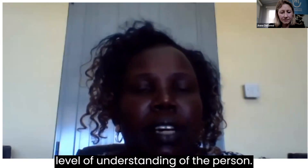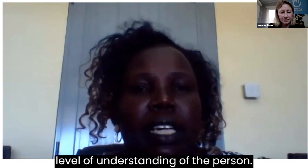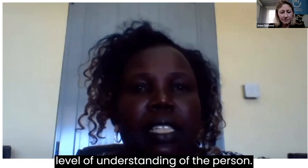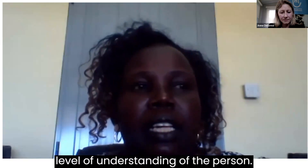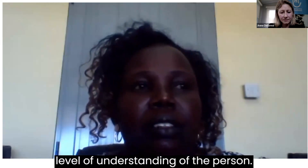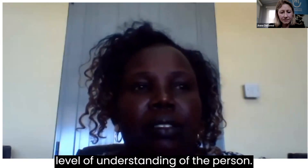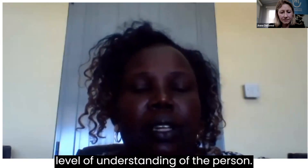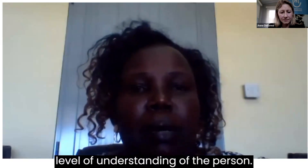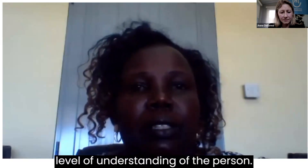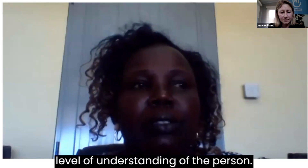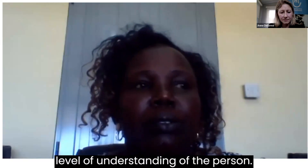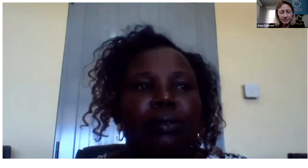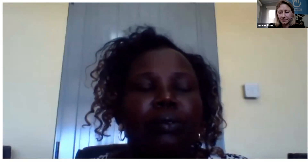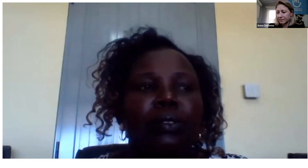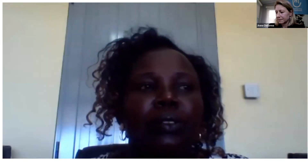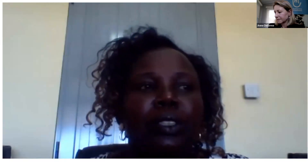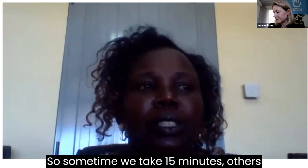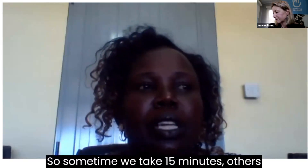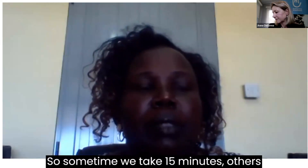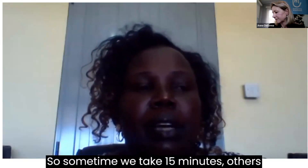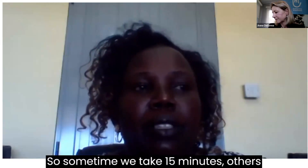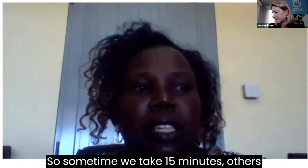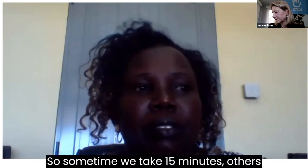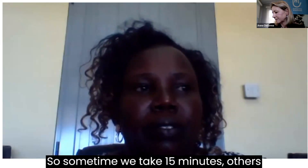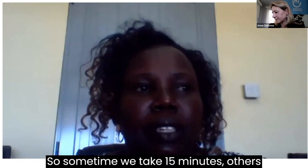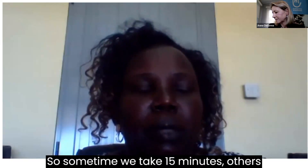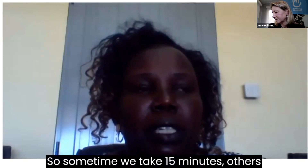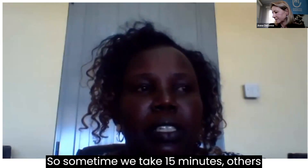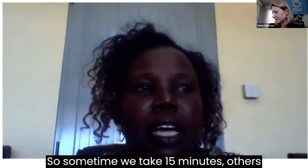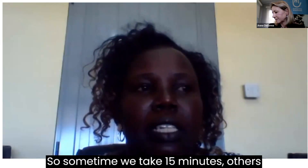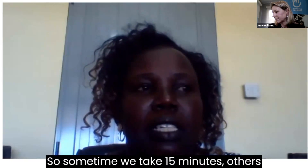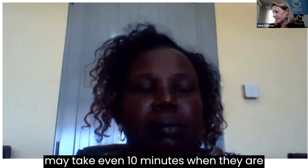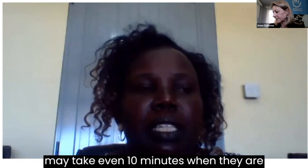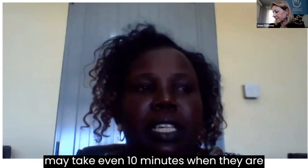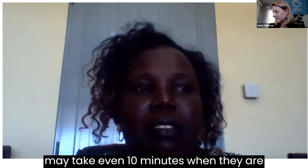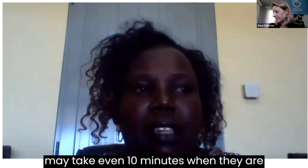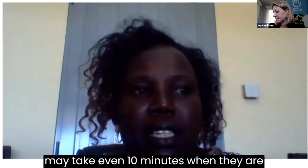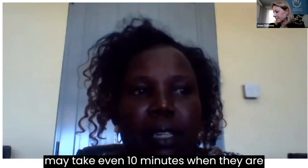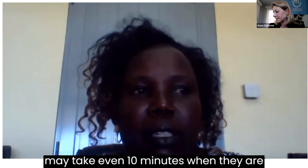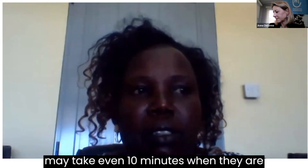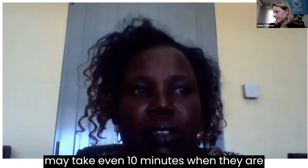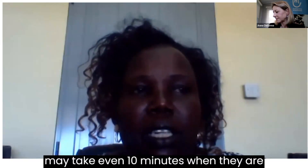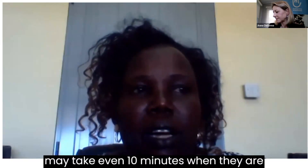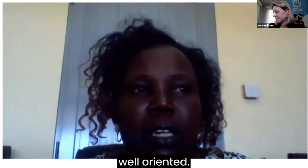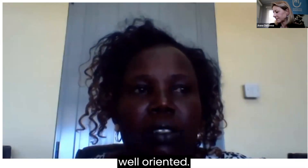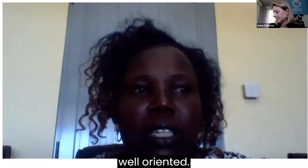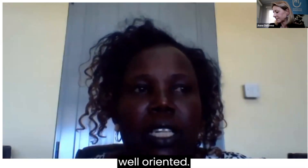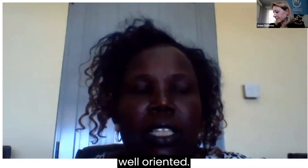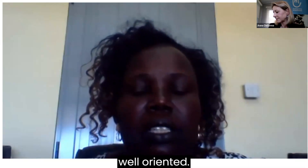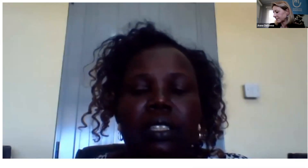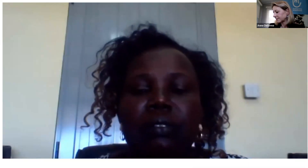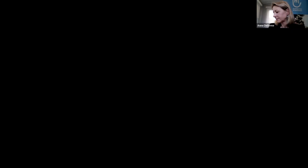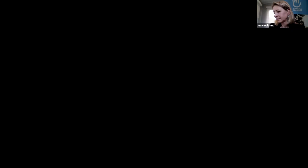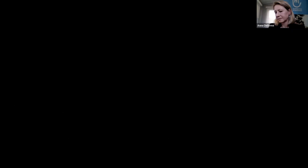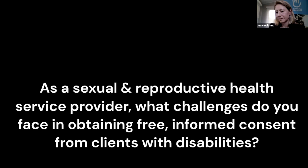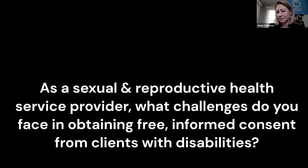level of understanding of the person. So sometimes we take 15 minutes, others may take even 10 minutes when they are well